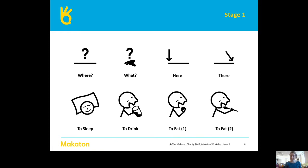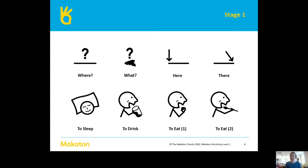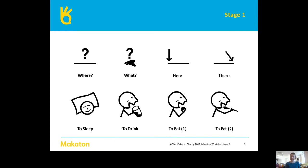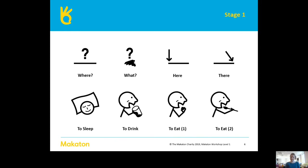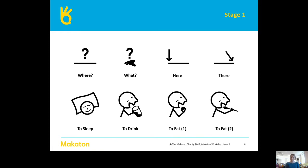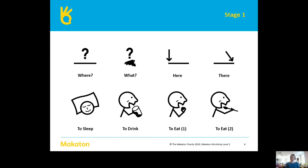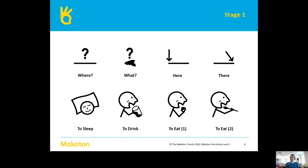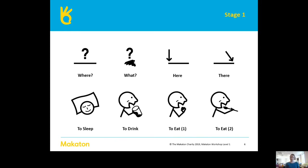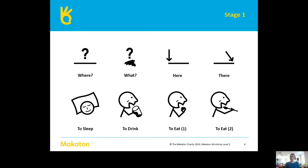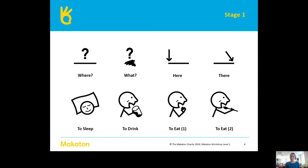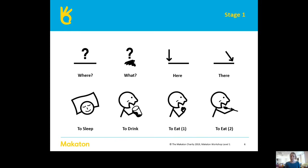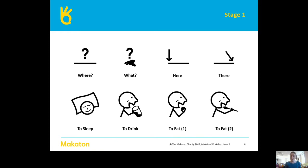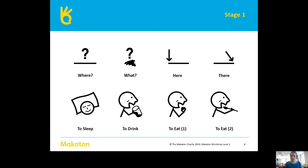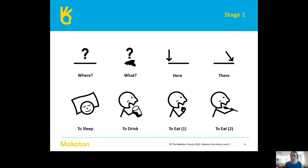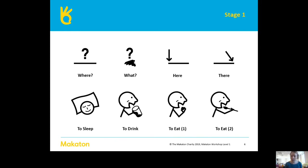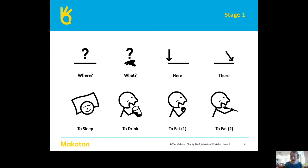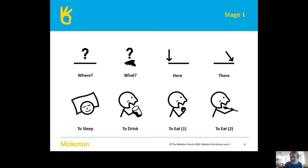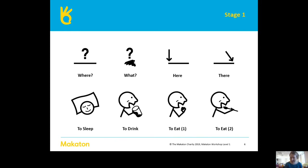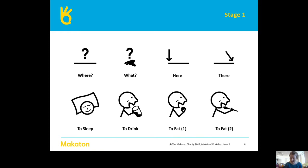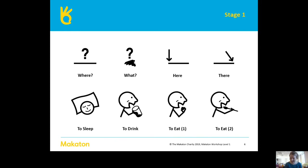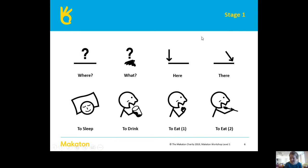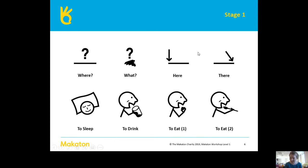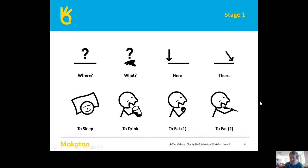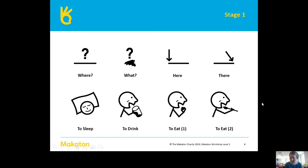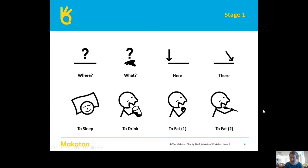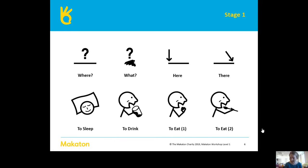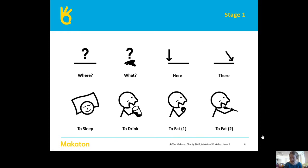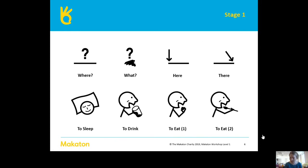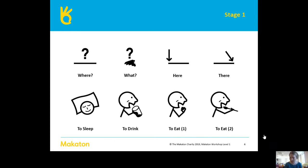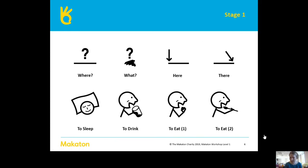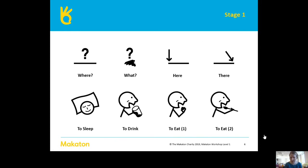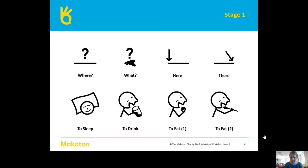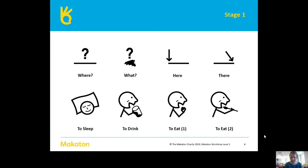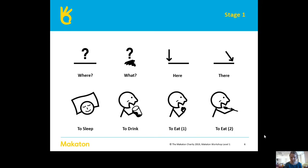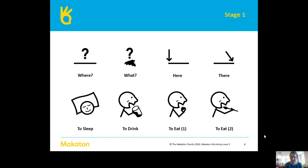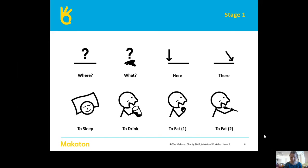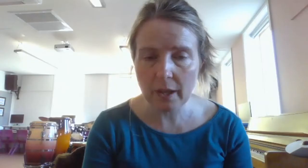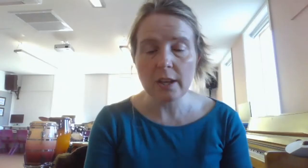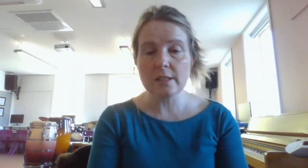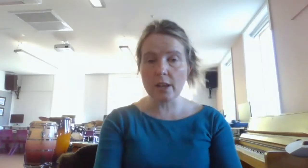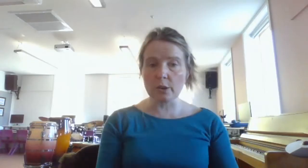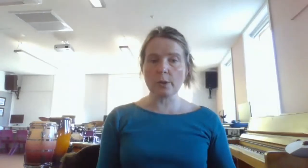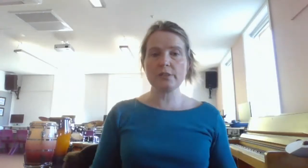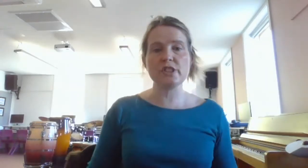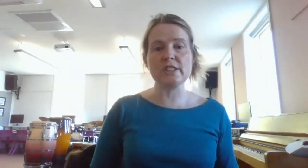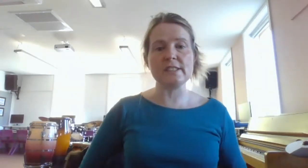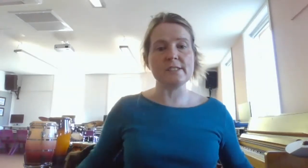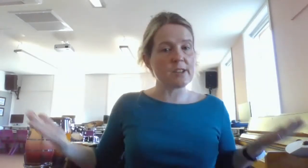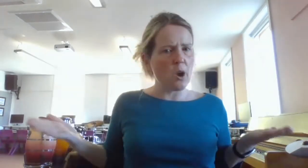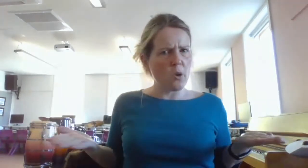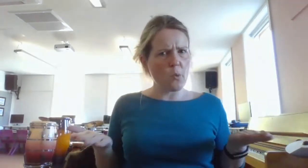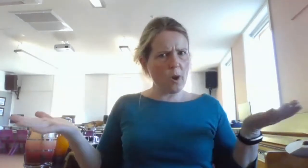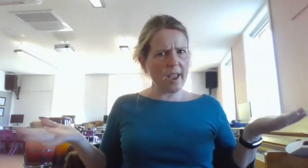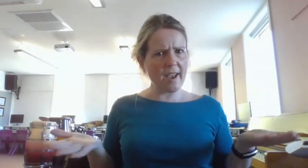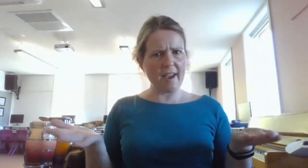eat, depending on what you are eating. Let's practice those ones. So questions.